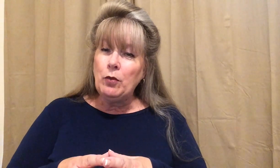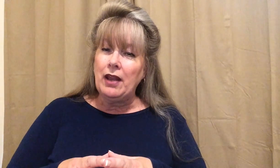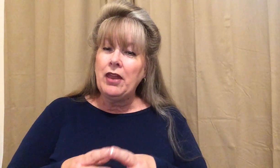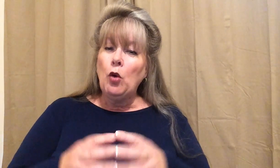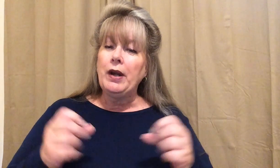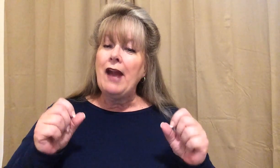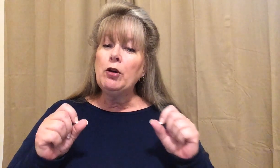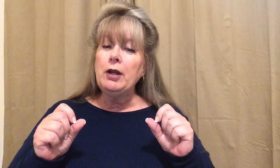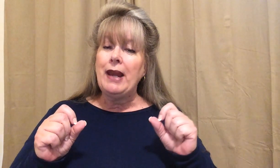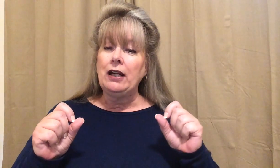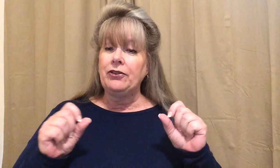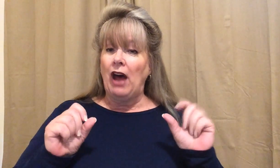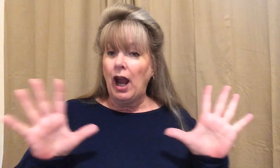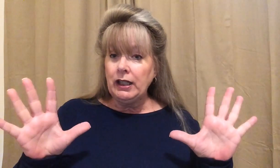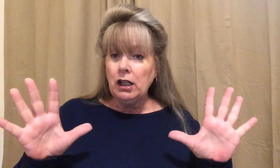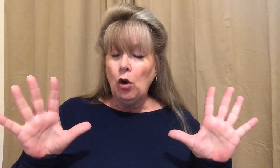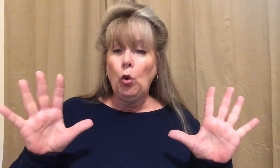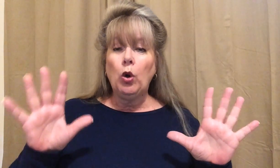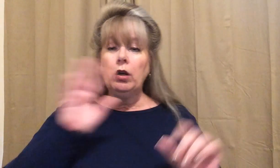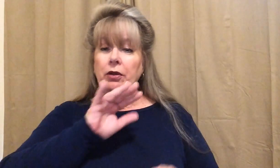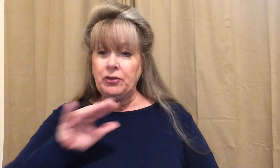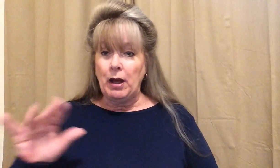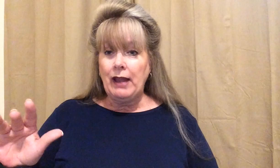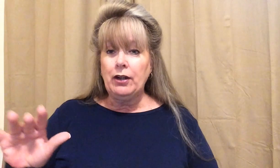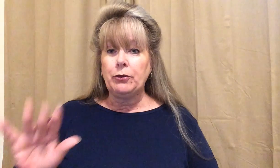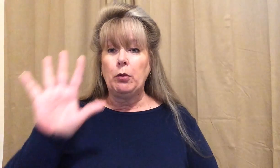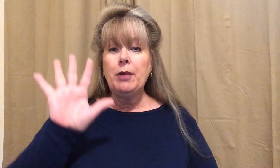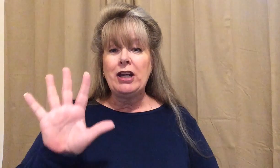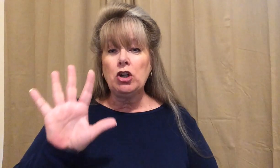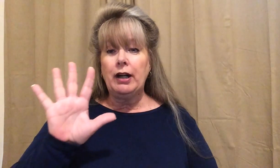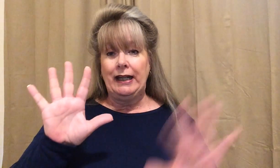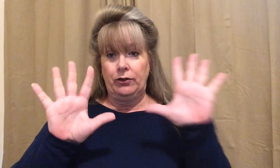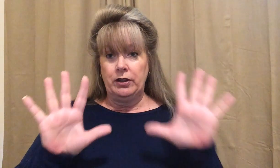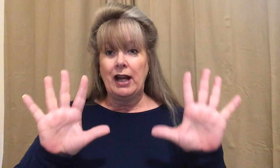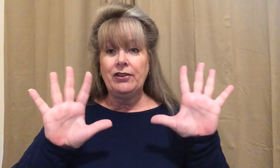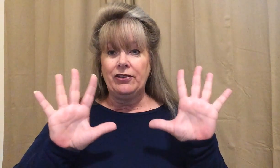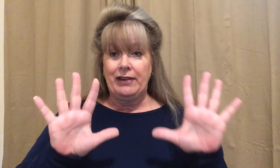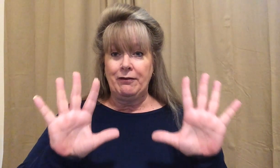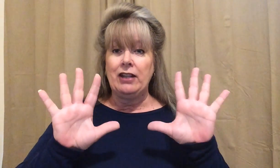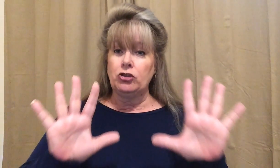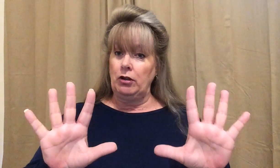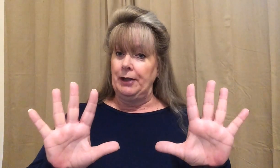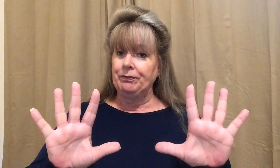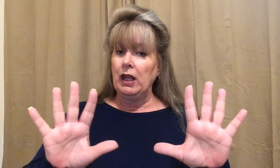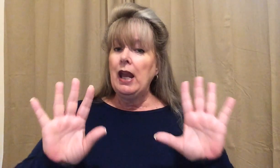with, whenever we make a sign or we spell letters, we want to make sure our hands are nice and stiff and straight. And